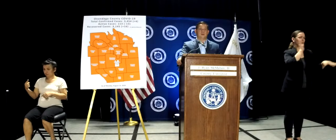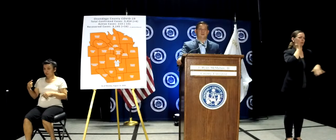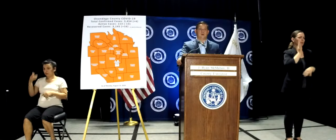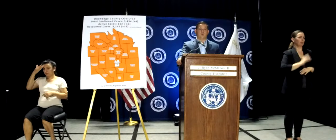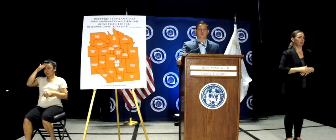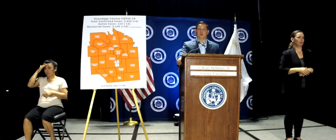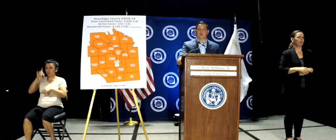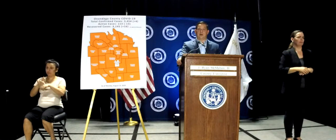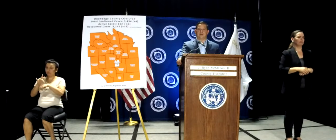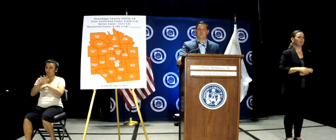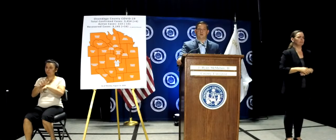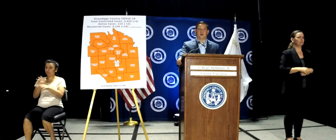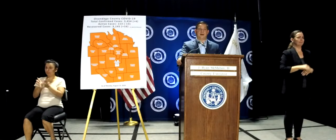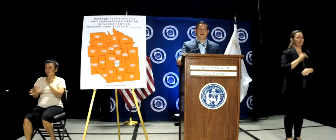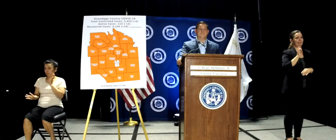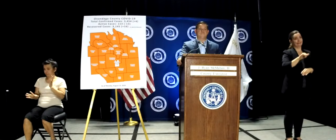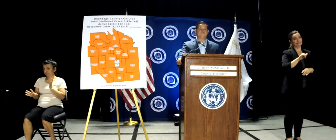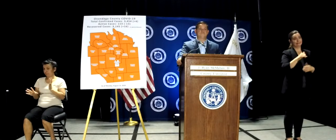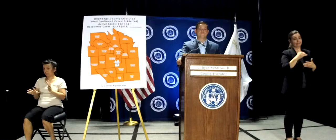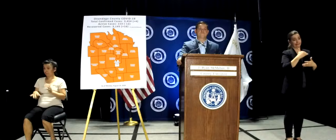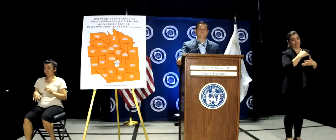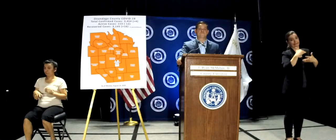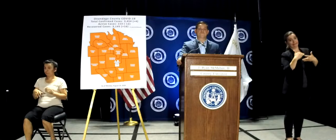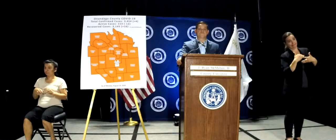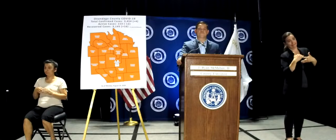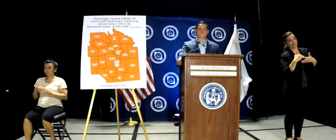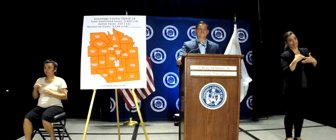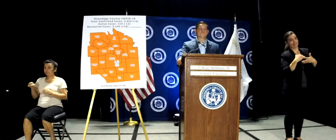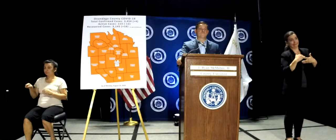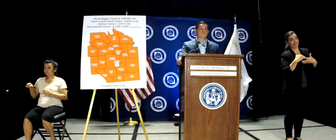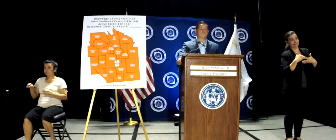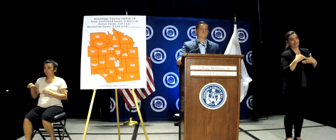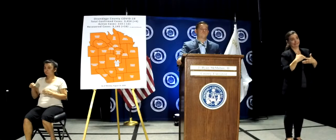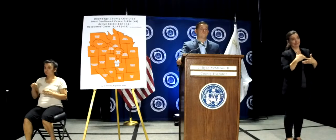always working on and keeping our eye on.